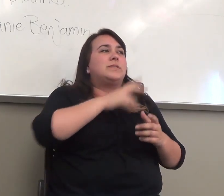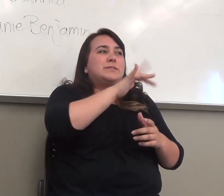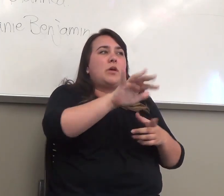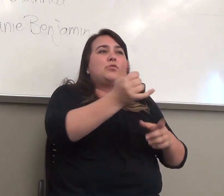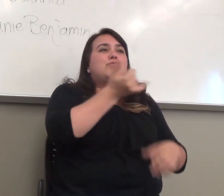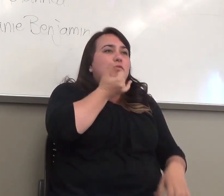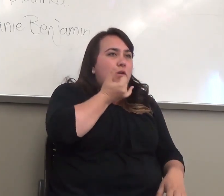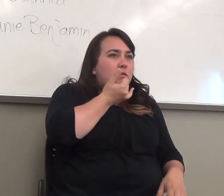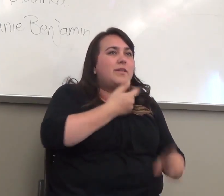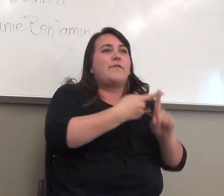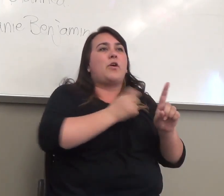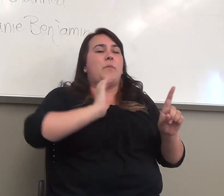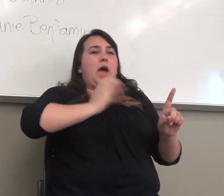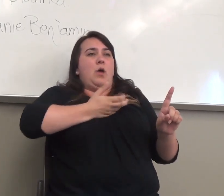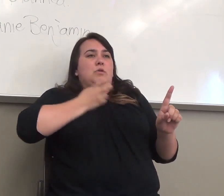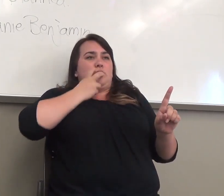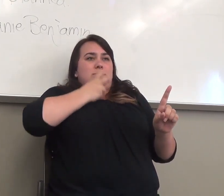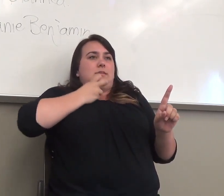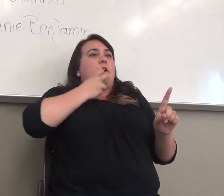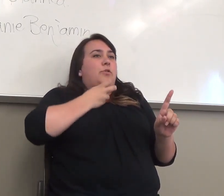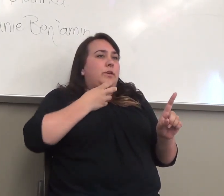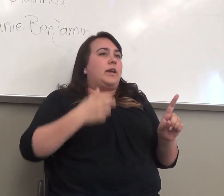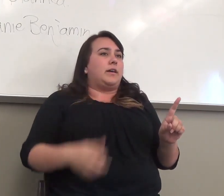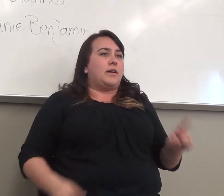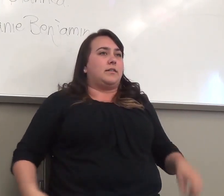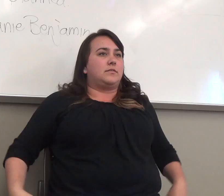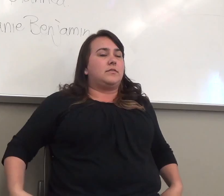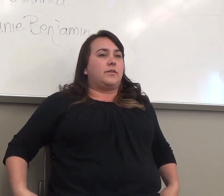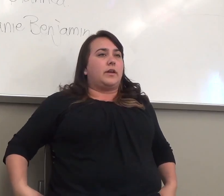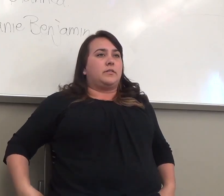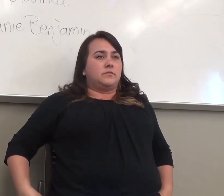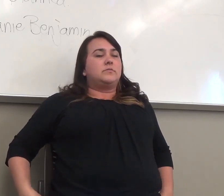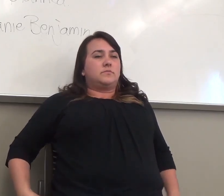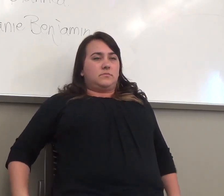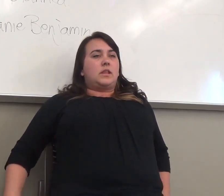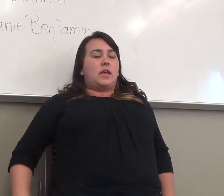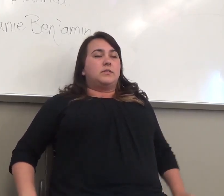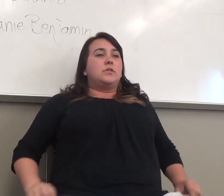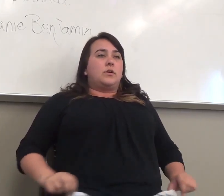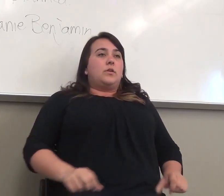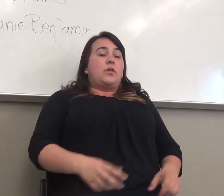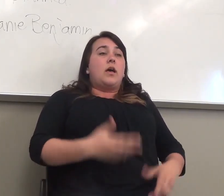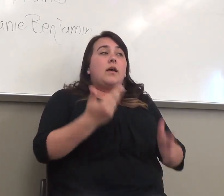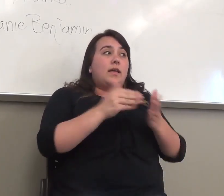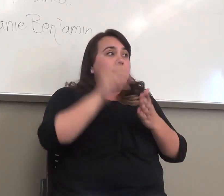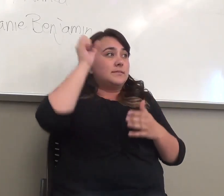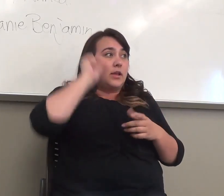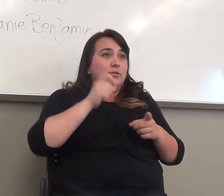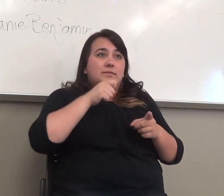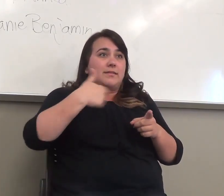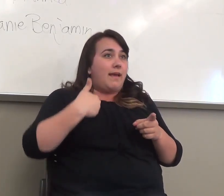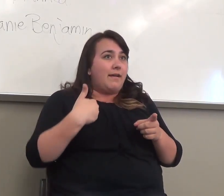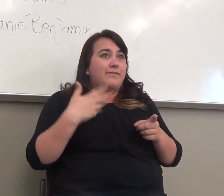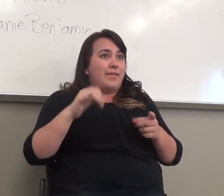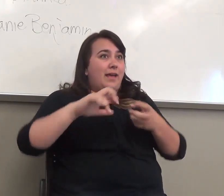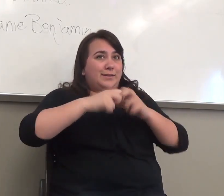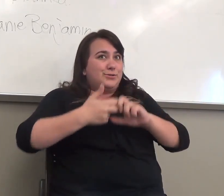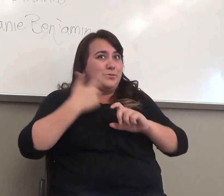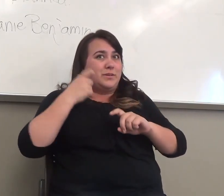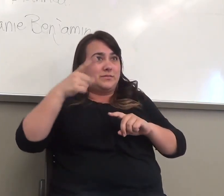same as these. Yeah. It's just Oh, okay, I got it, incorrect. okay. Now, again, Sandra doesn't have the problem of having